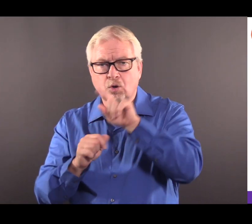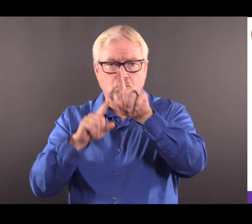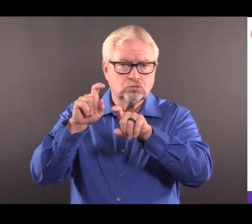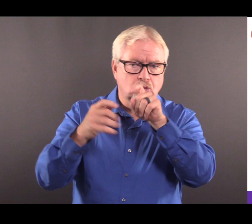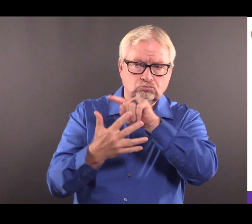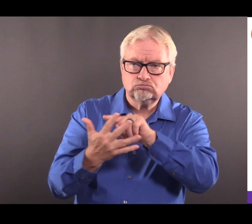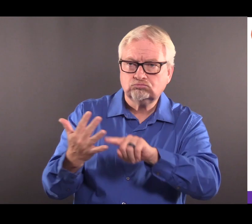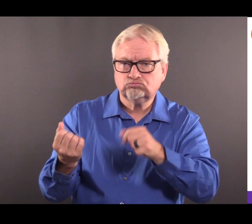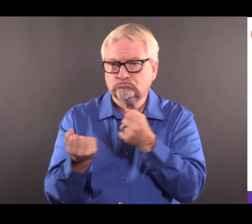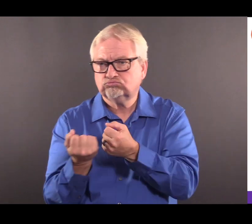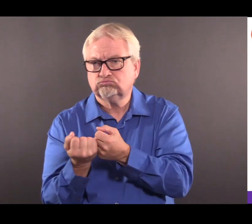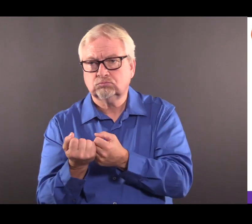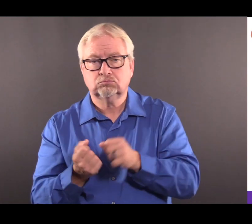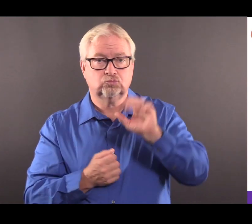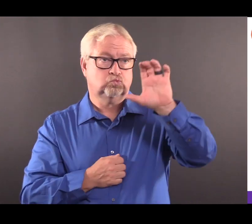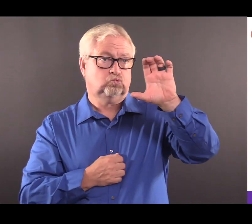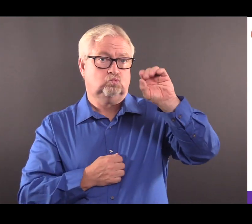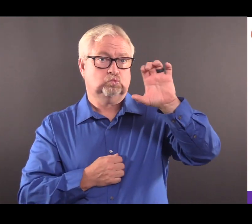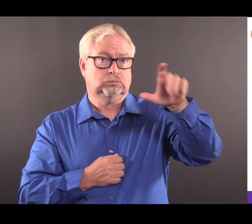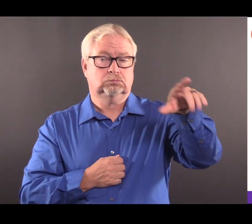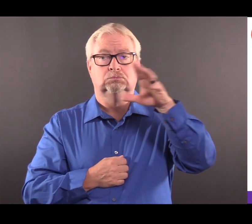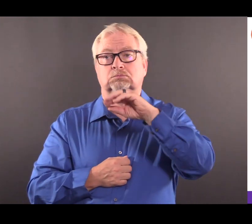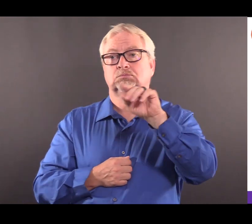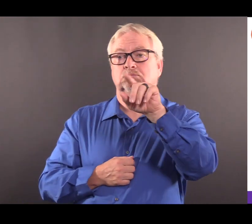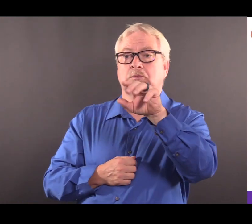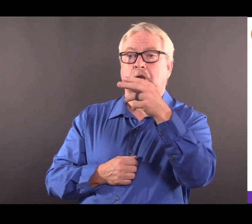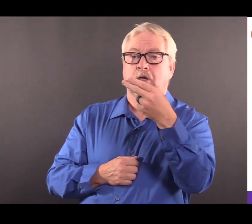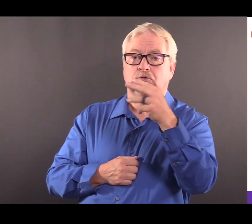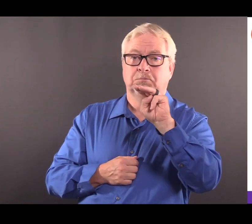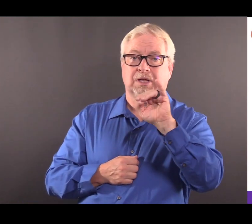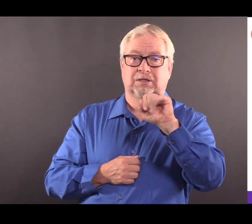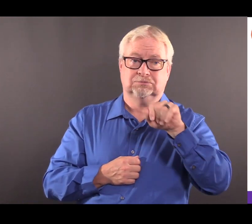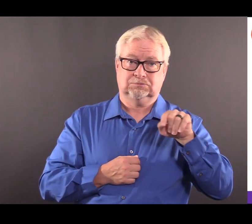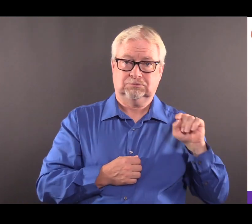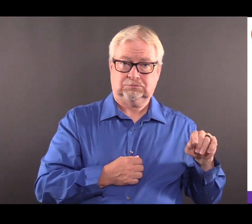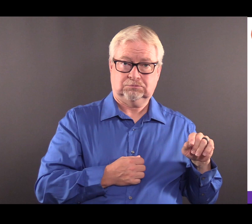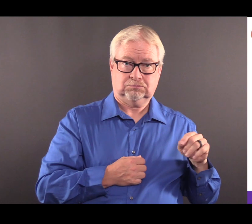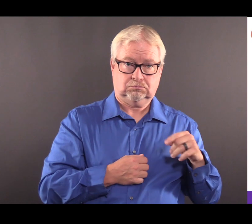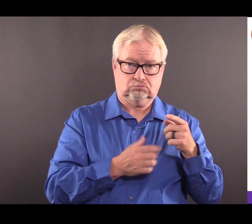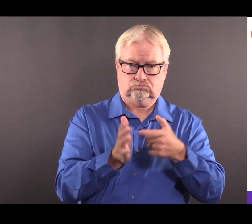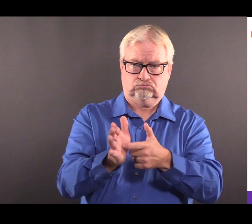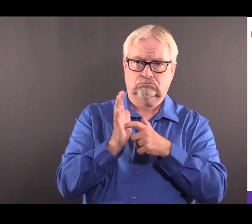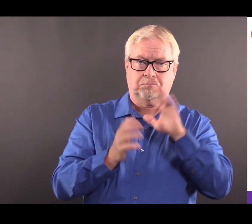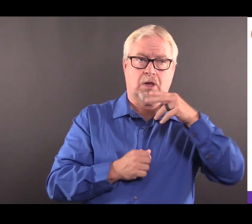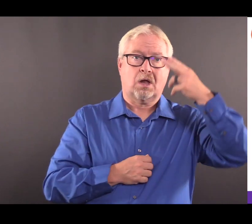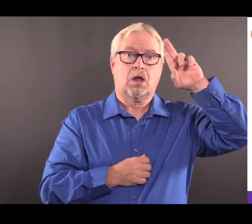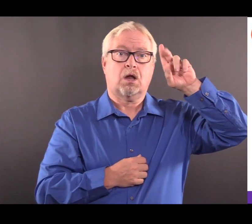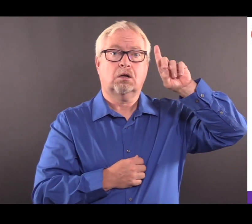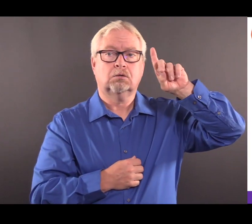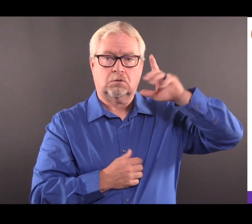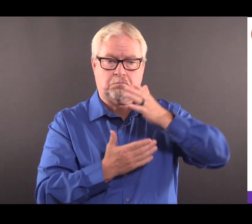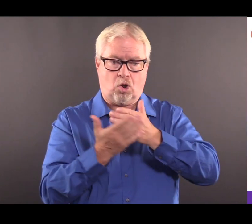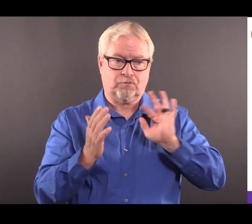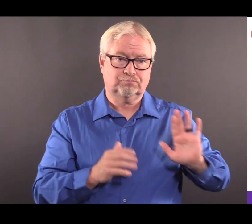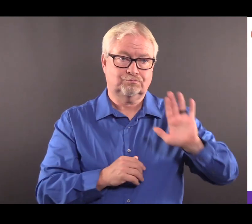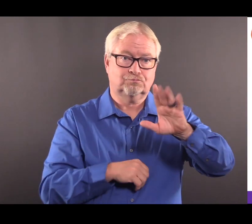your technology-related questions. Both the COCs and the HMIS leads are required by